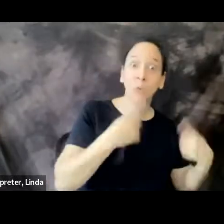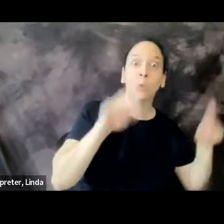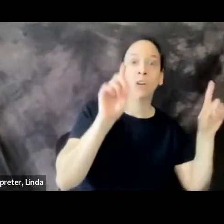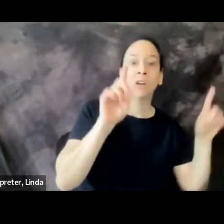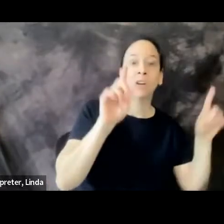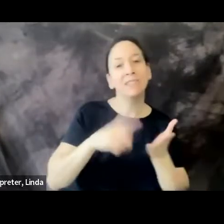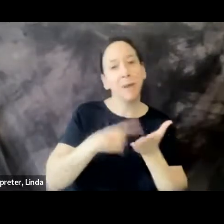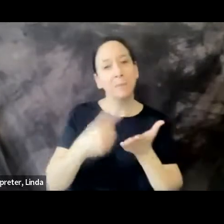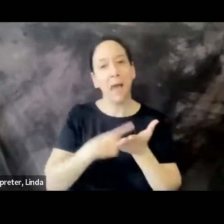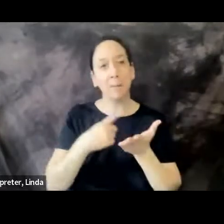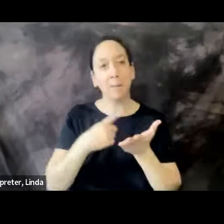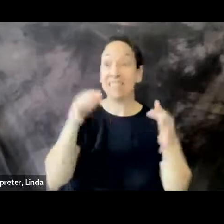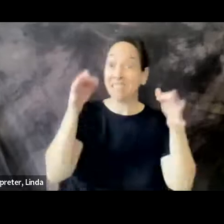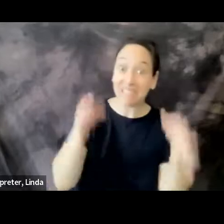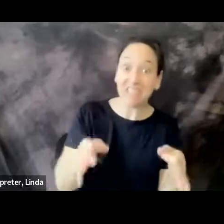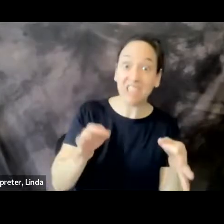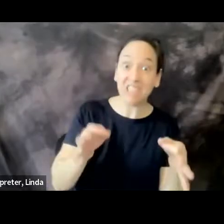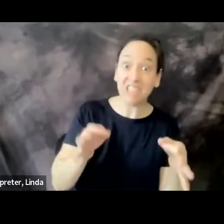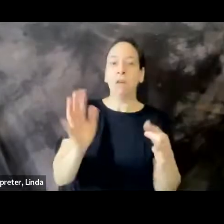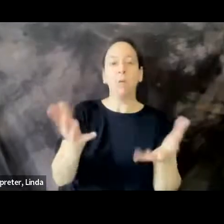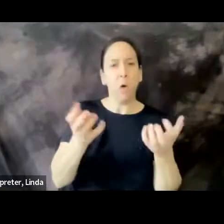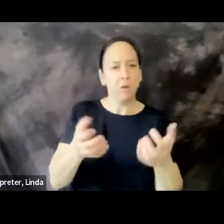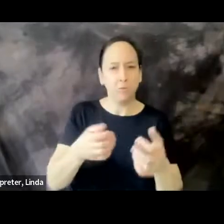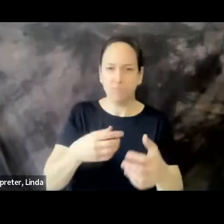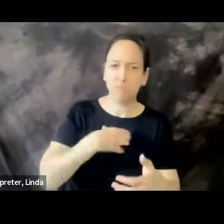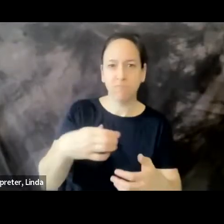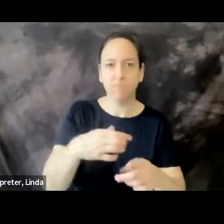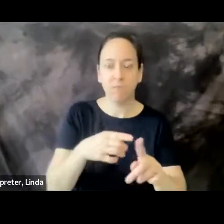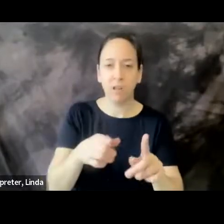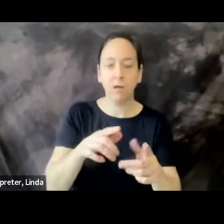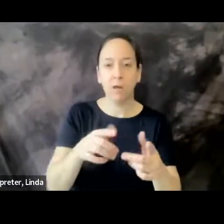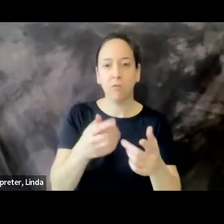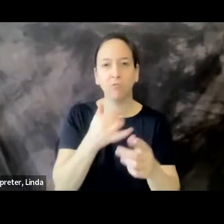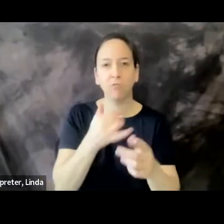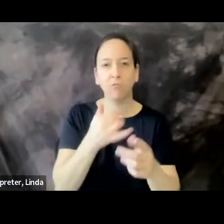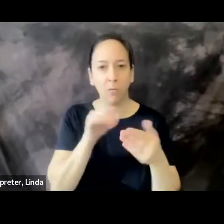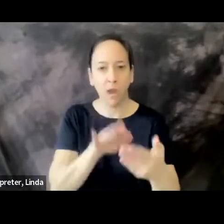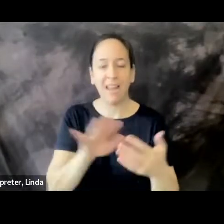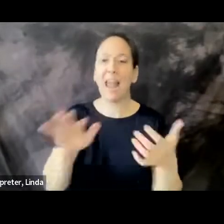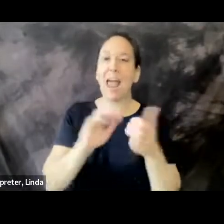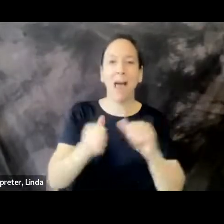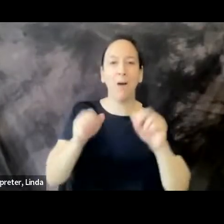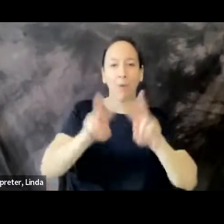decisions and the types of data that are being used and how it's being analyzed.